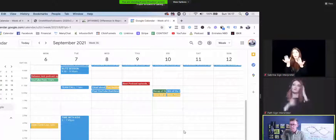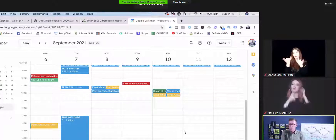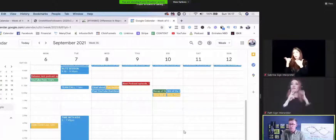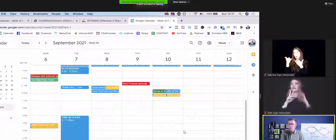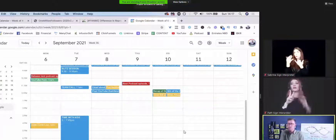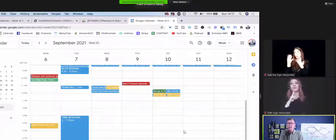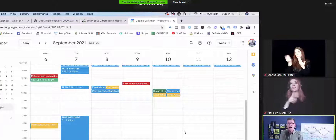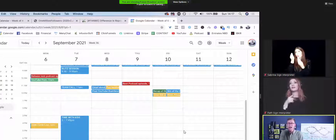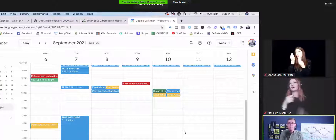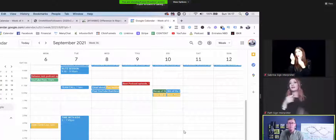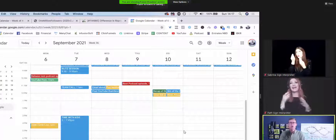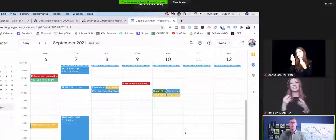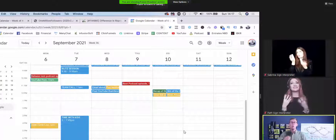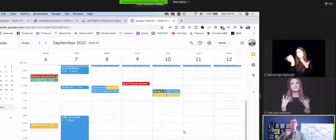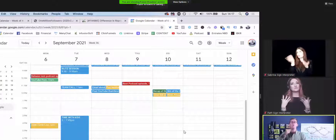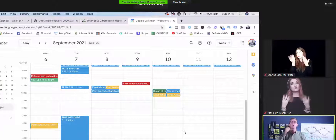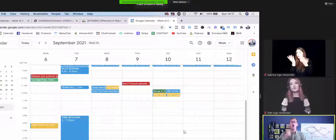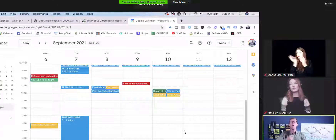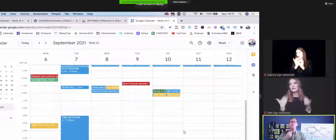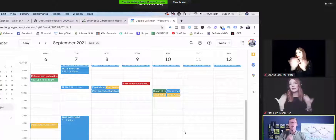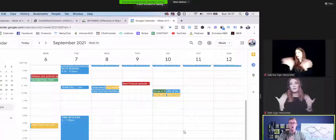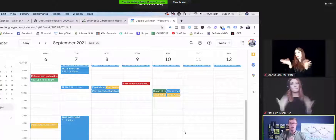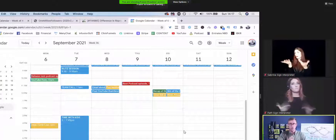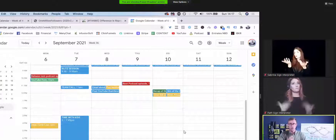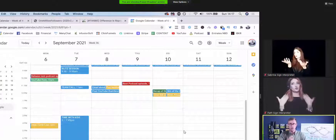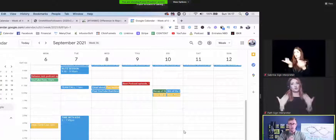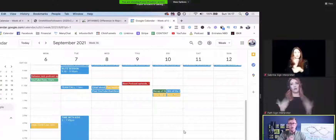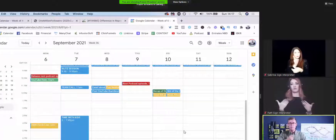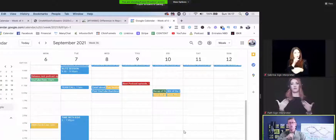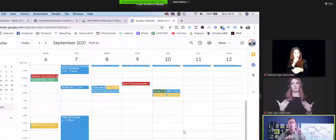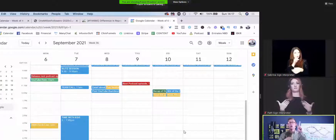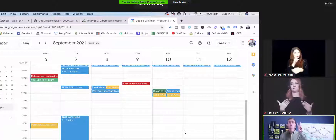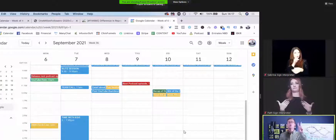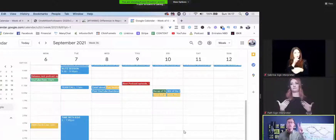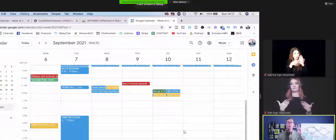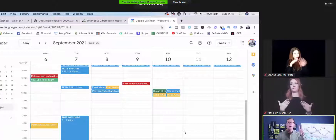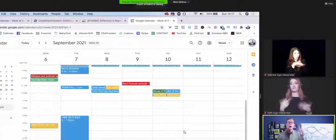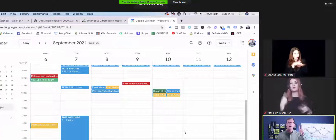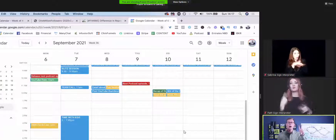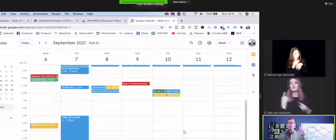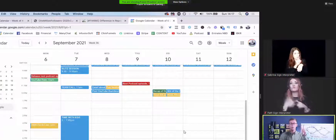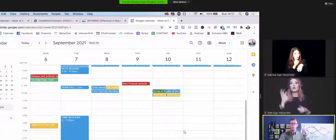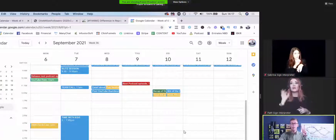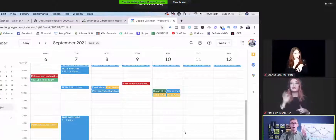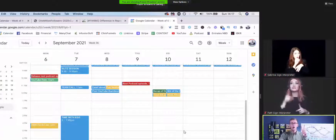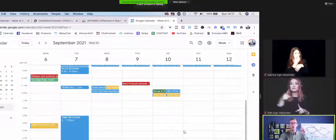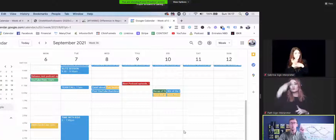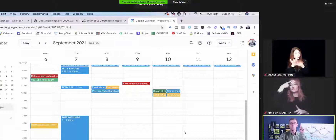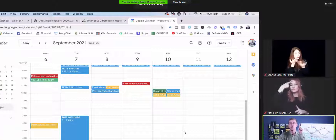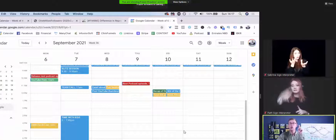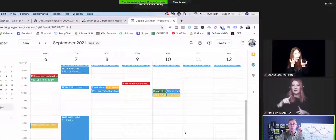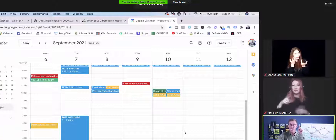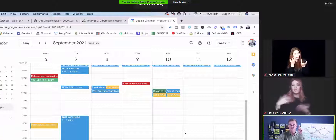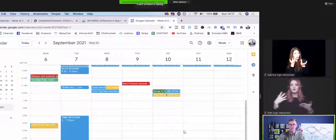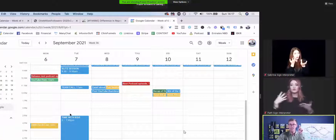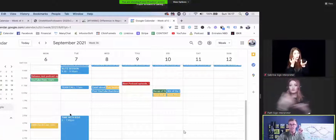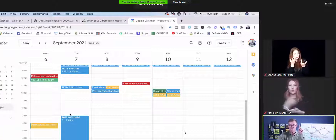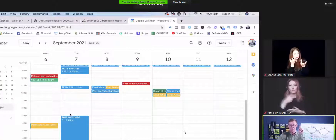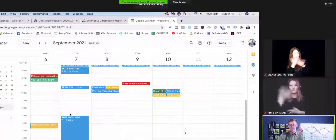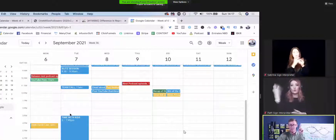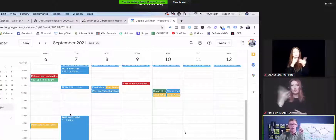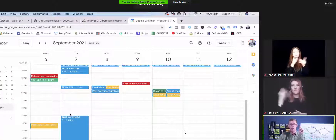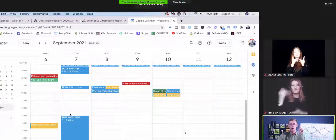to do in the time, you will become so efficient, because one of two things will happen. You will do the